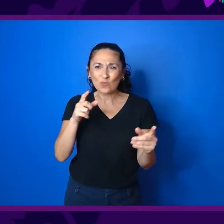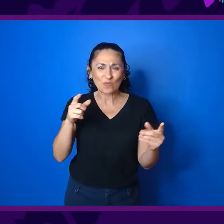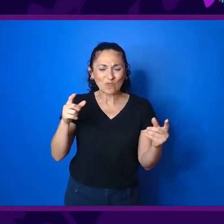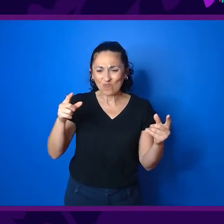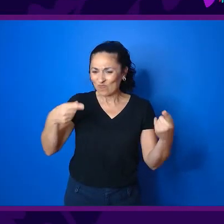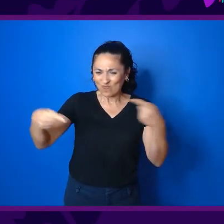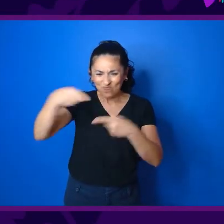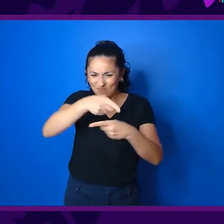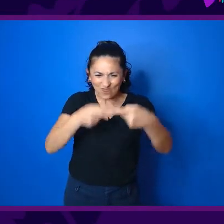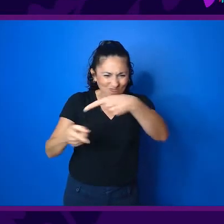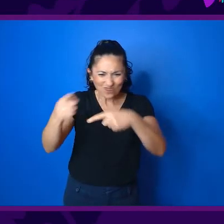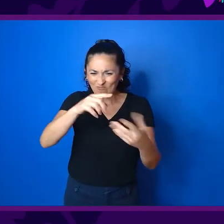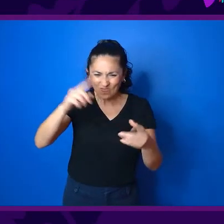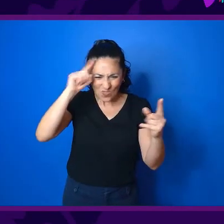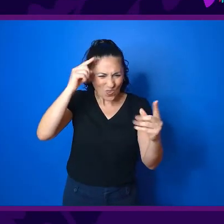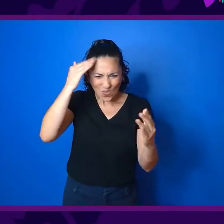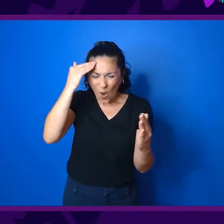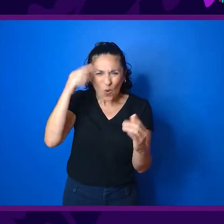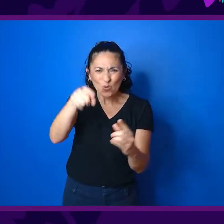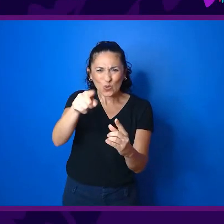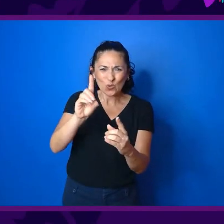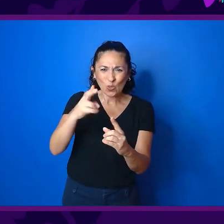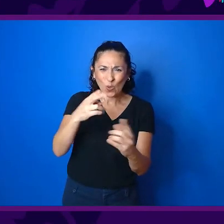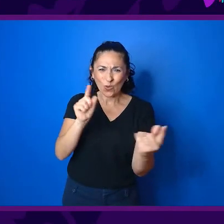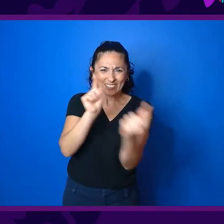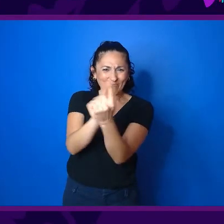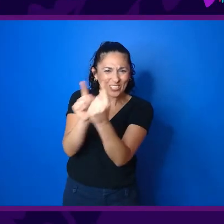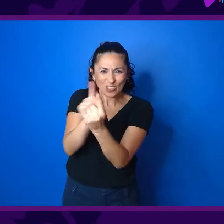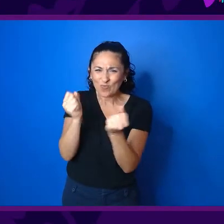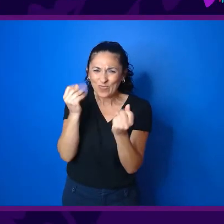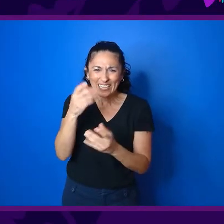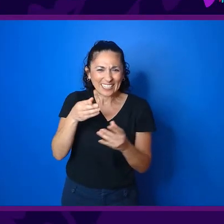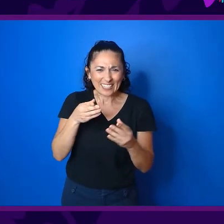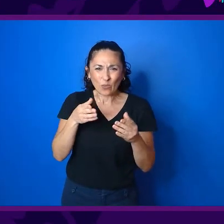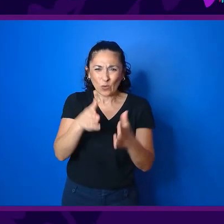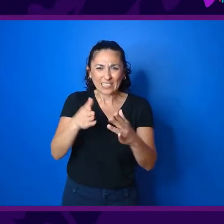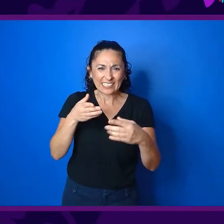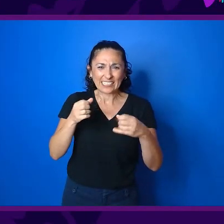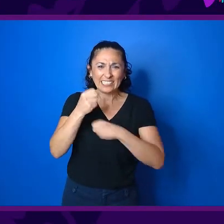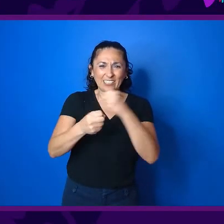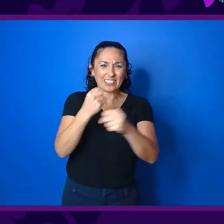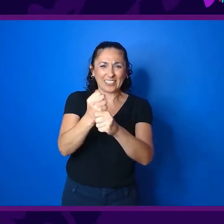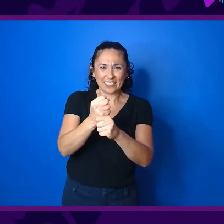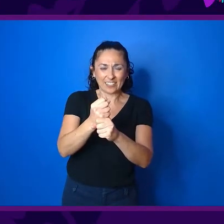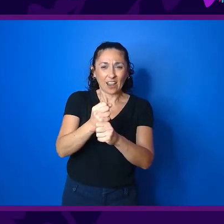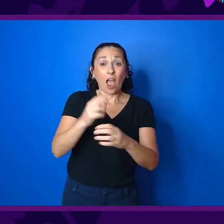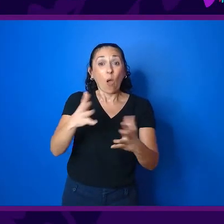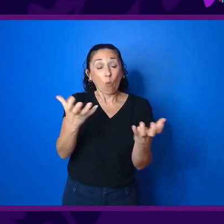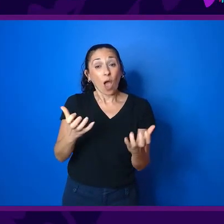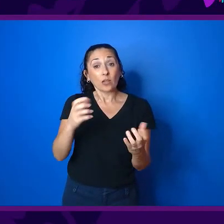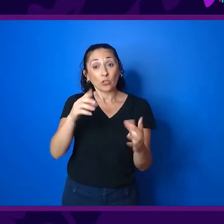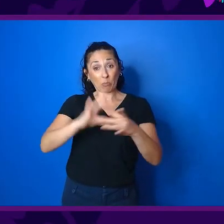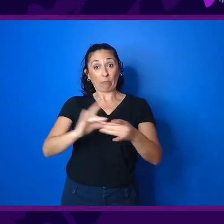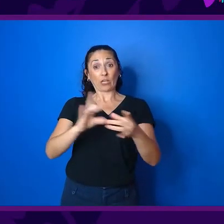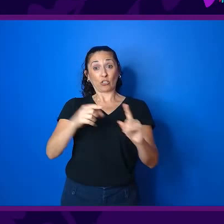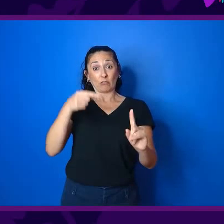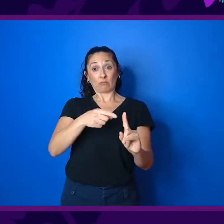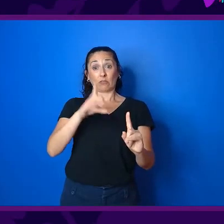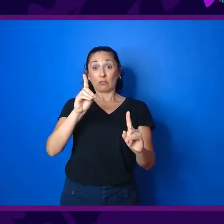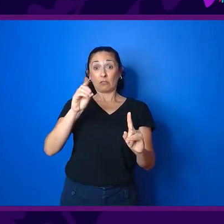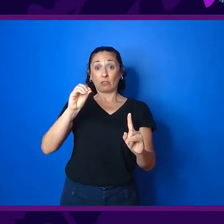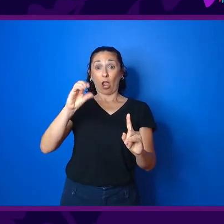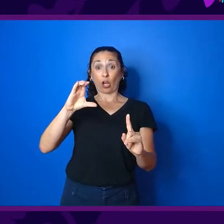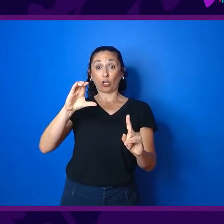the work. And, that brings us to the perfect timing where I wanted to mention the documentary Dolores, because